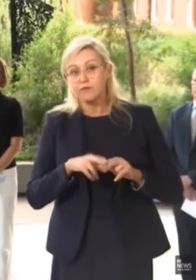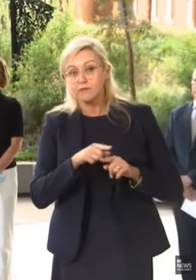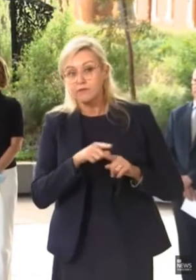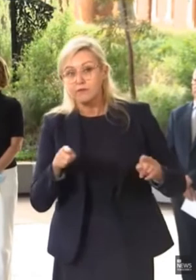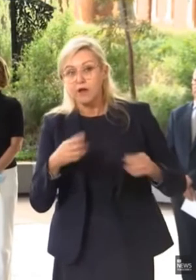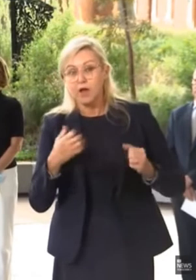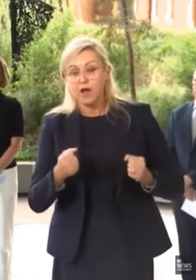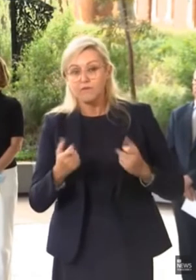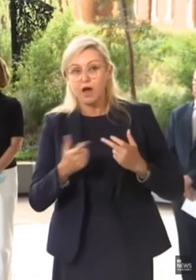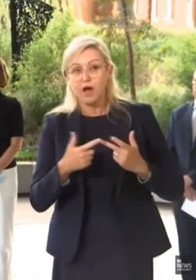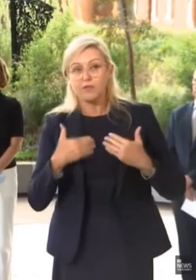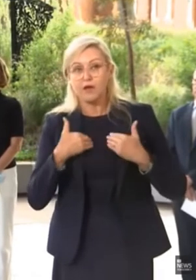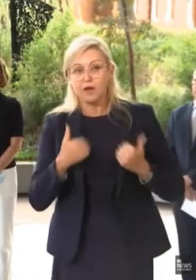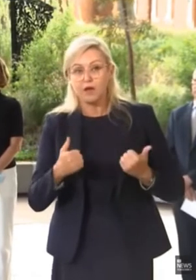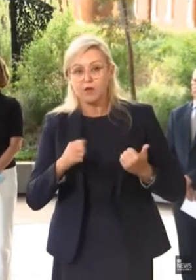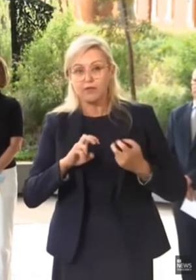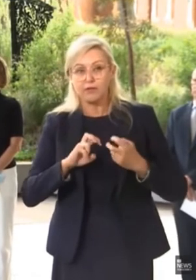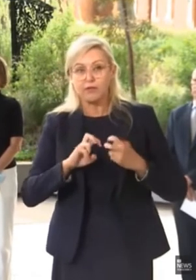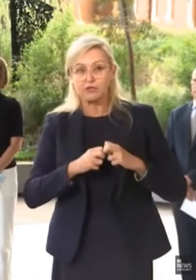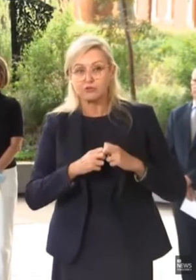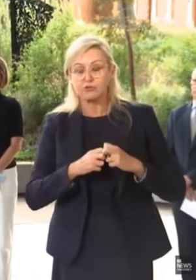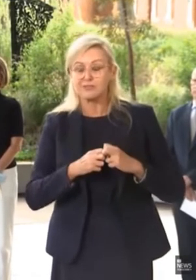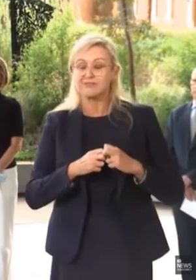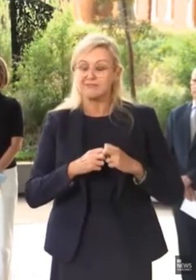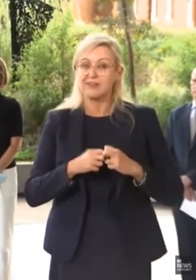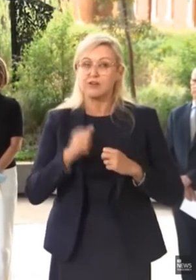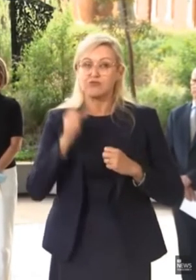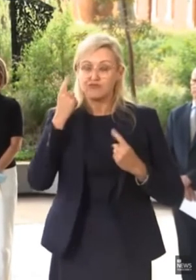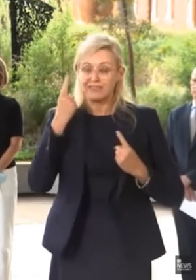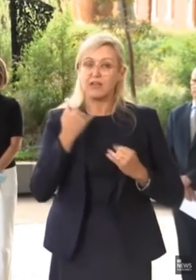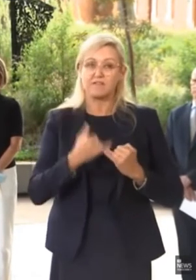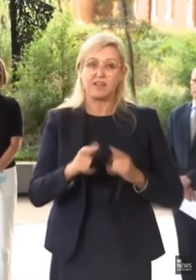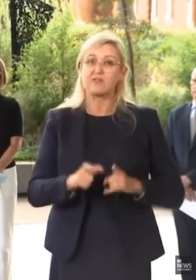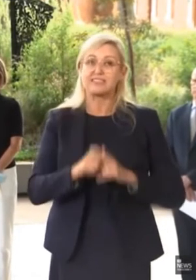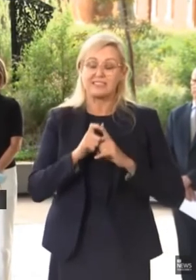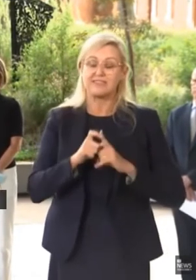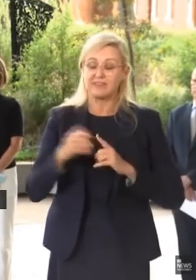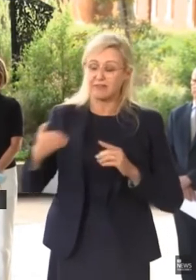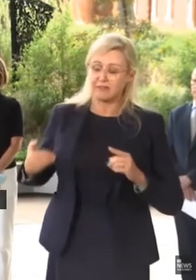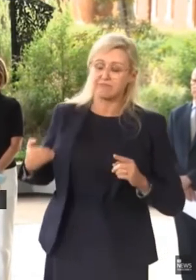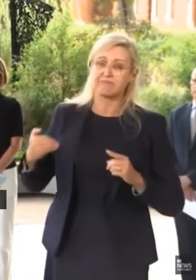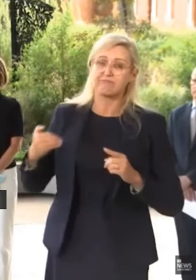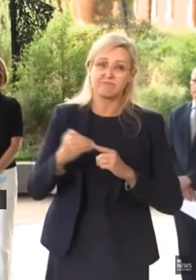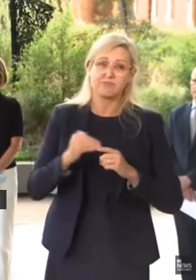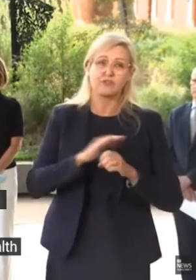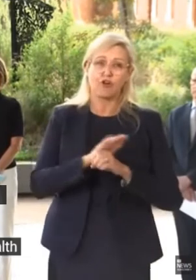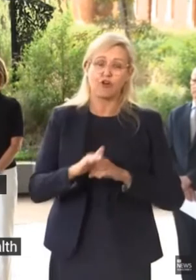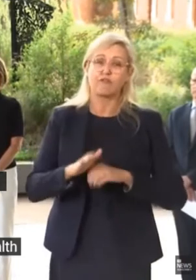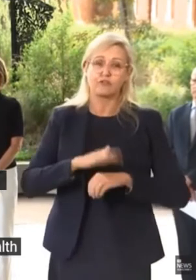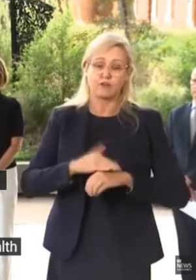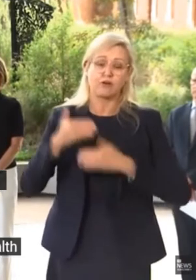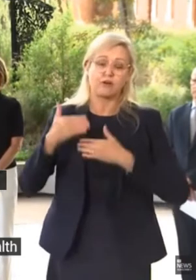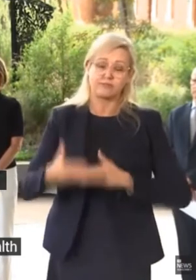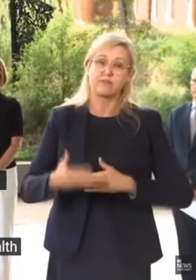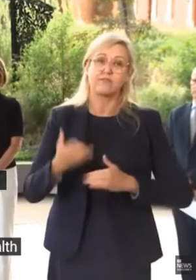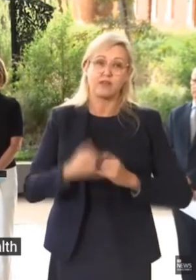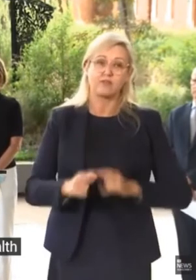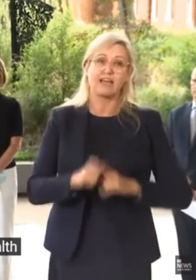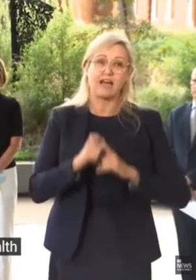want to acknowledge that it's been a difficult time throughout the pandemic and a difficult time recently. But can